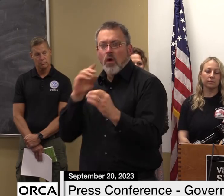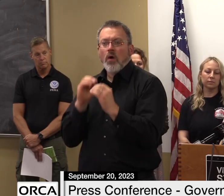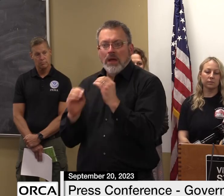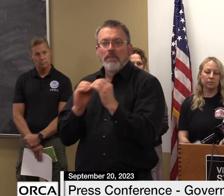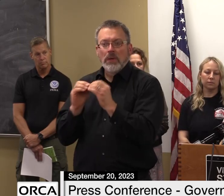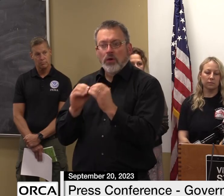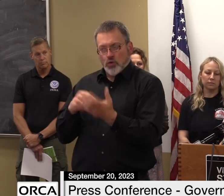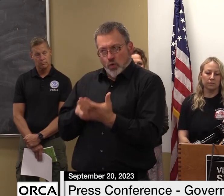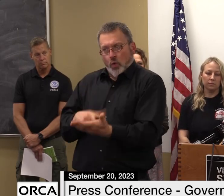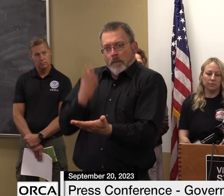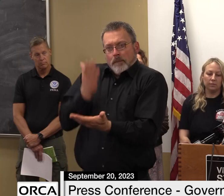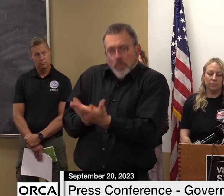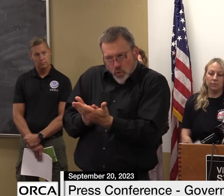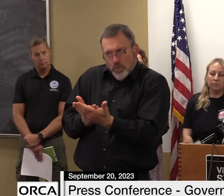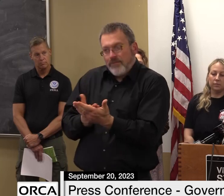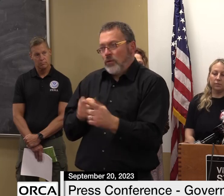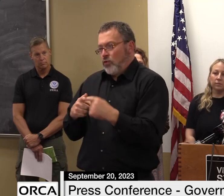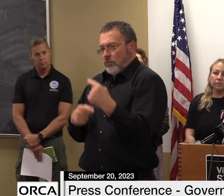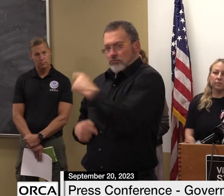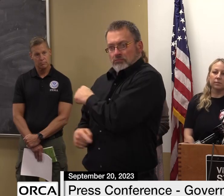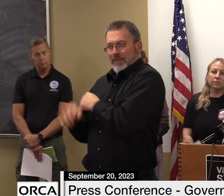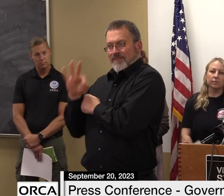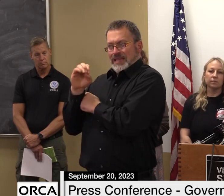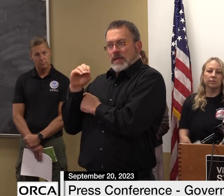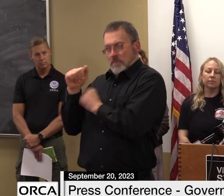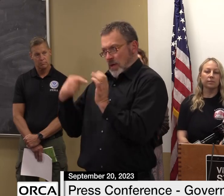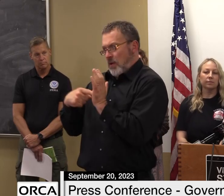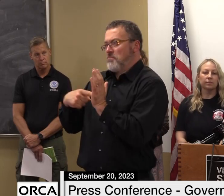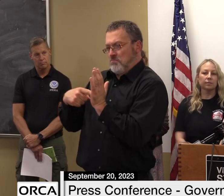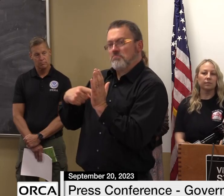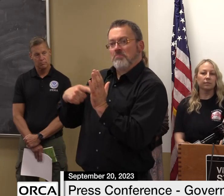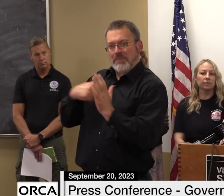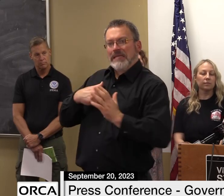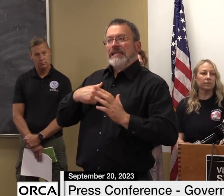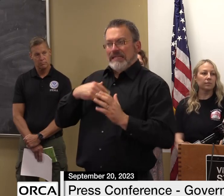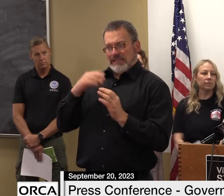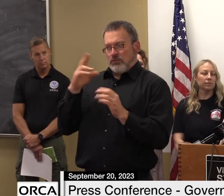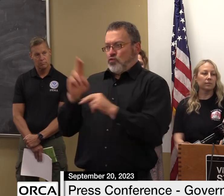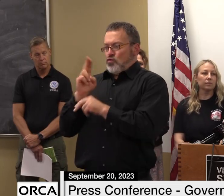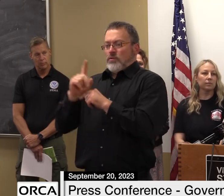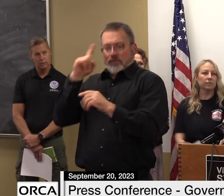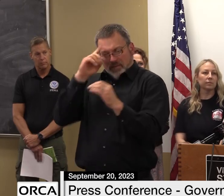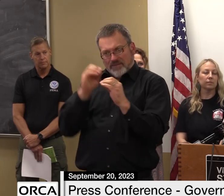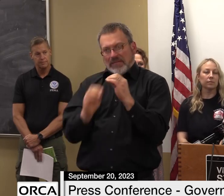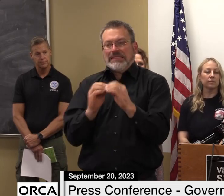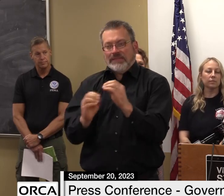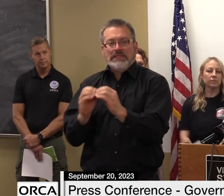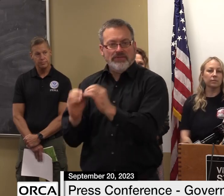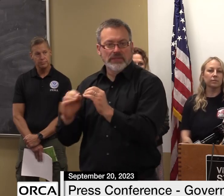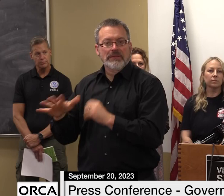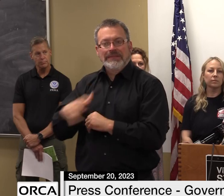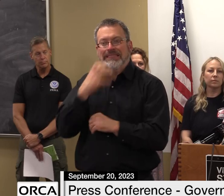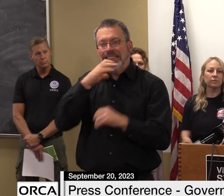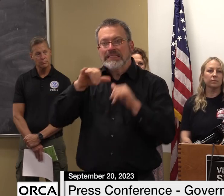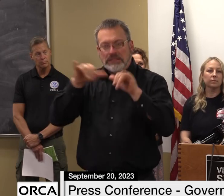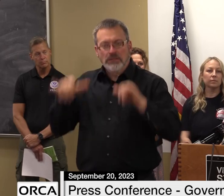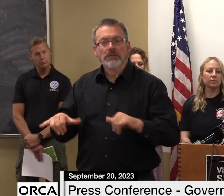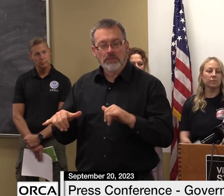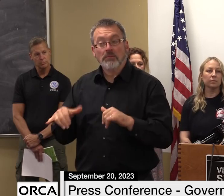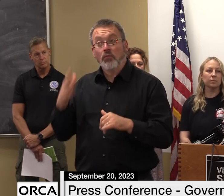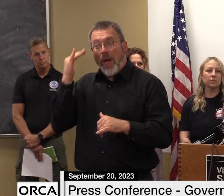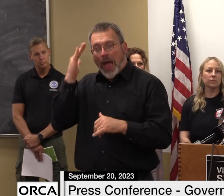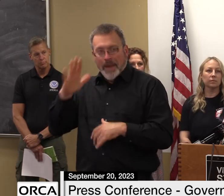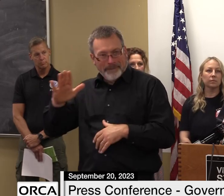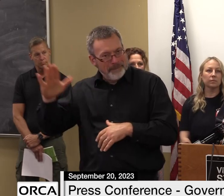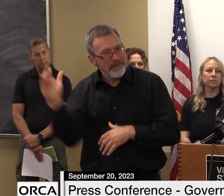to the state and FEMA down the road that you use that award for immediate repairs to reoccupy, it will not affect